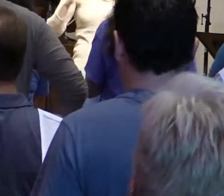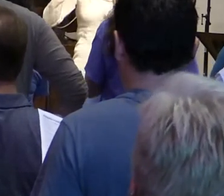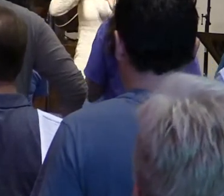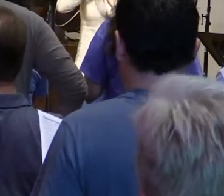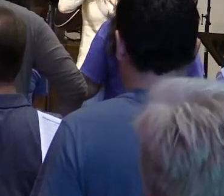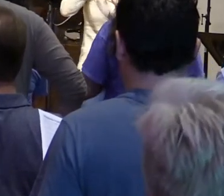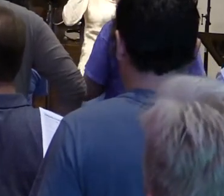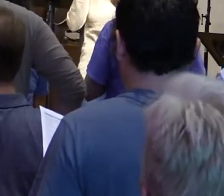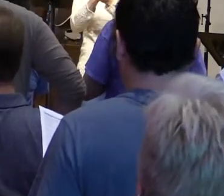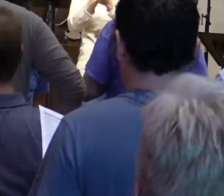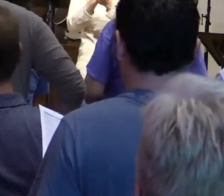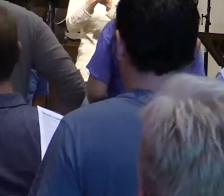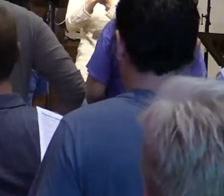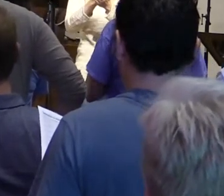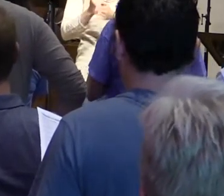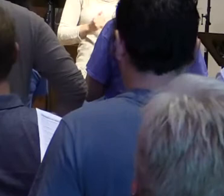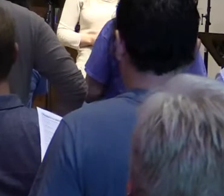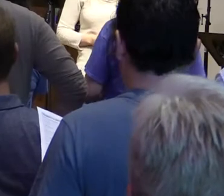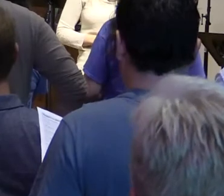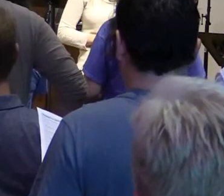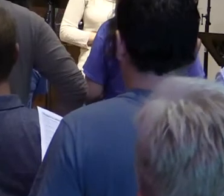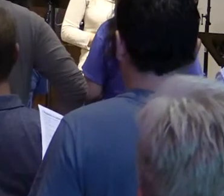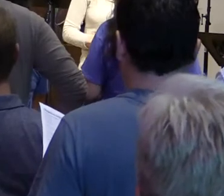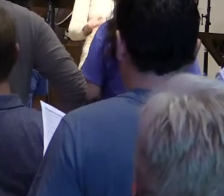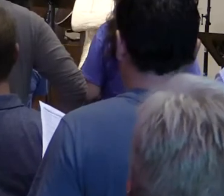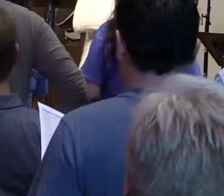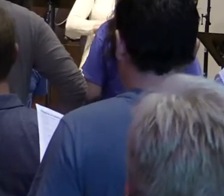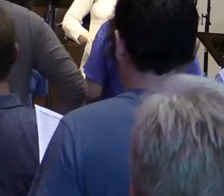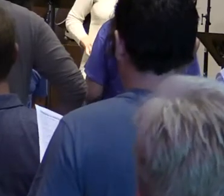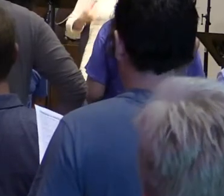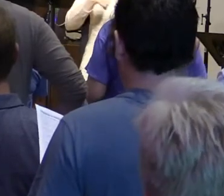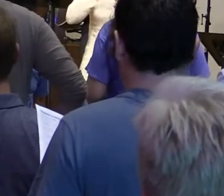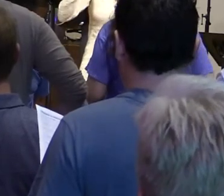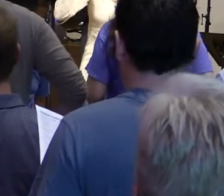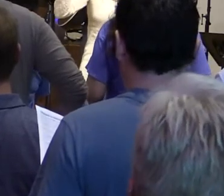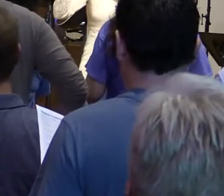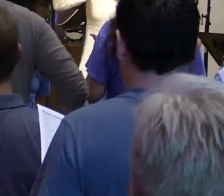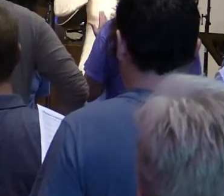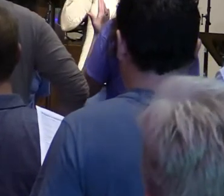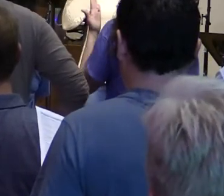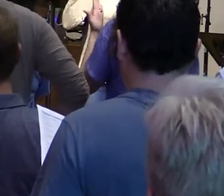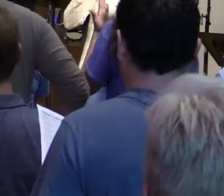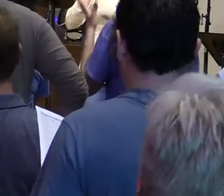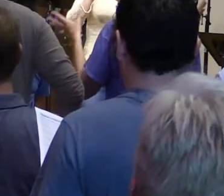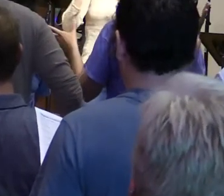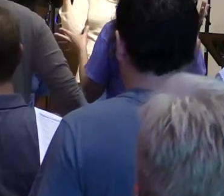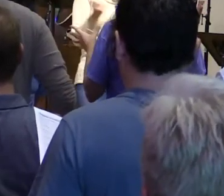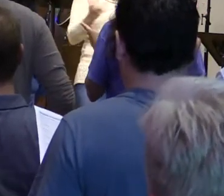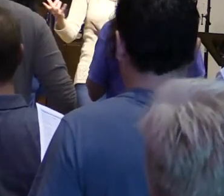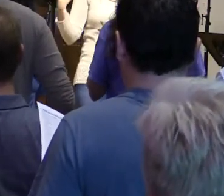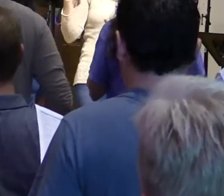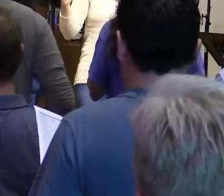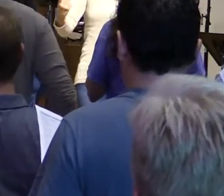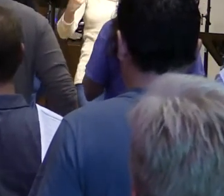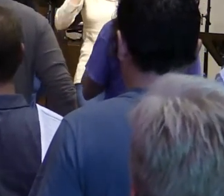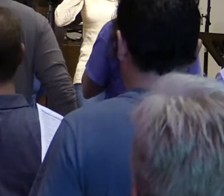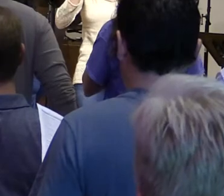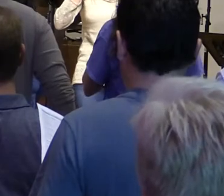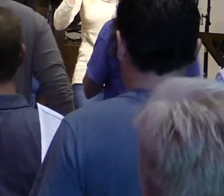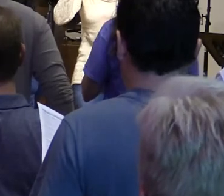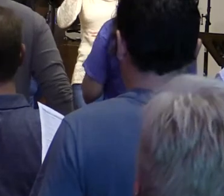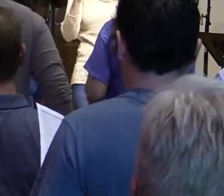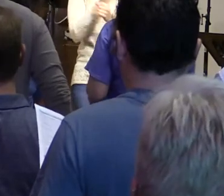amen. Give thanks to the Lord, for His love never ends. And all